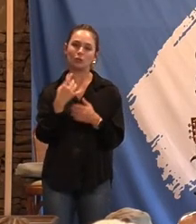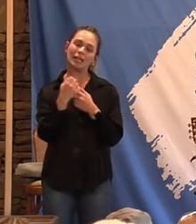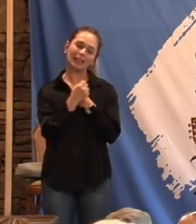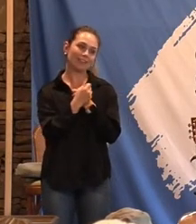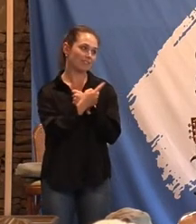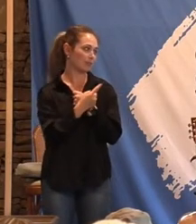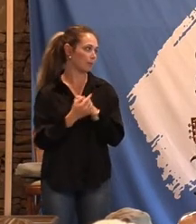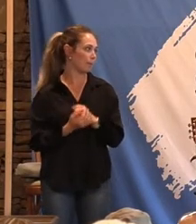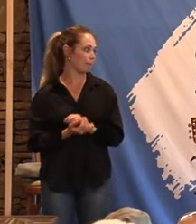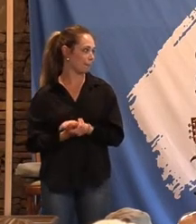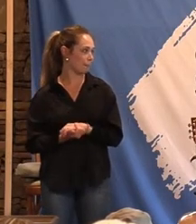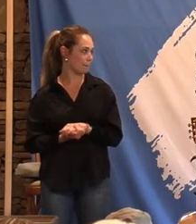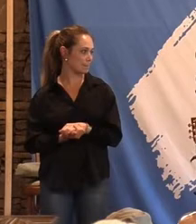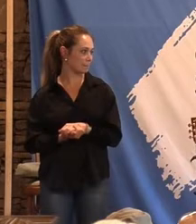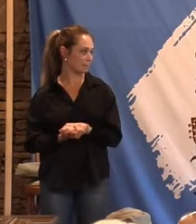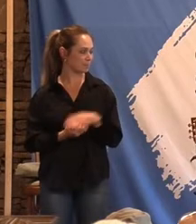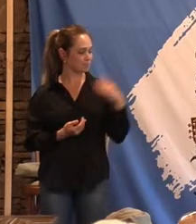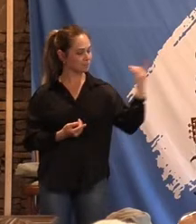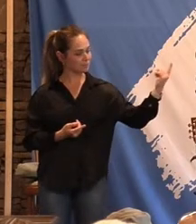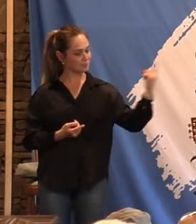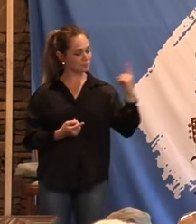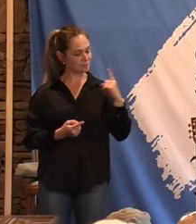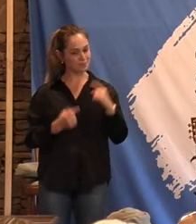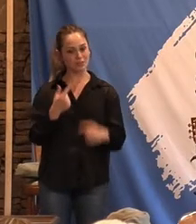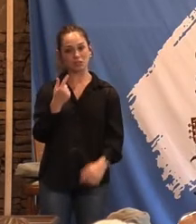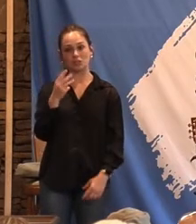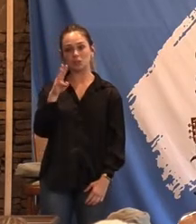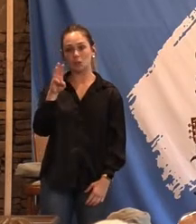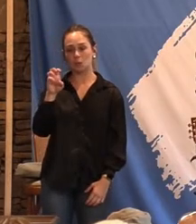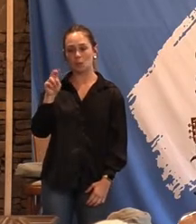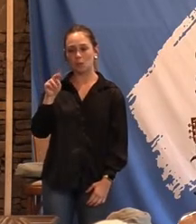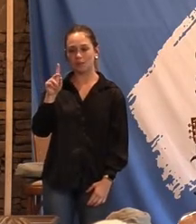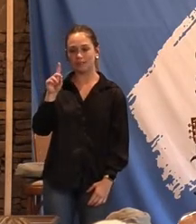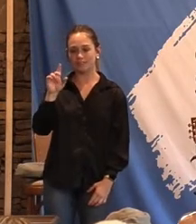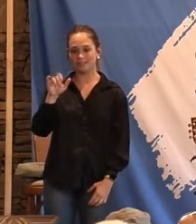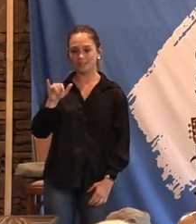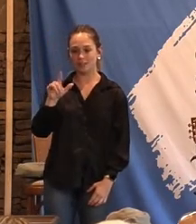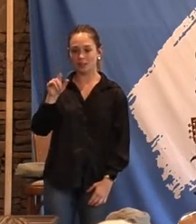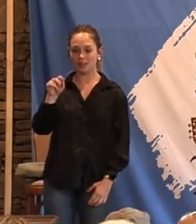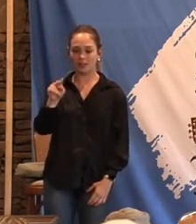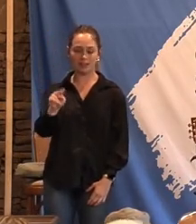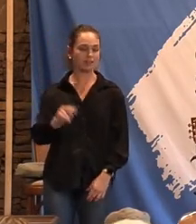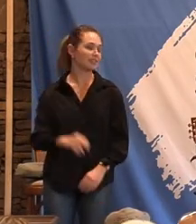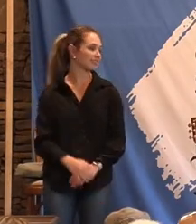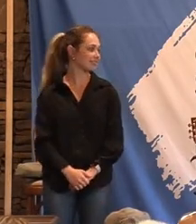her. Here she comes, Gwendolyn Napier.